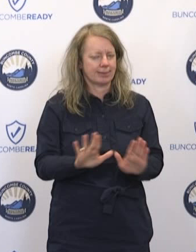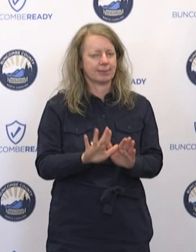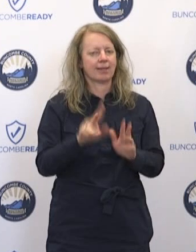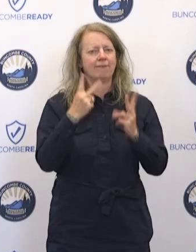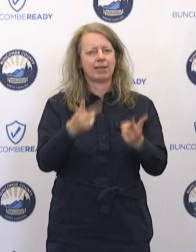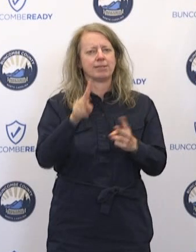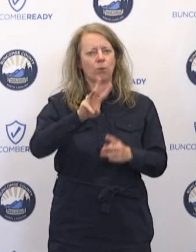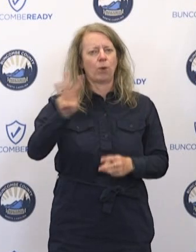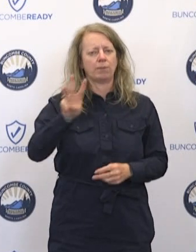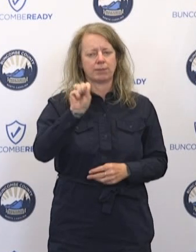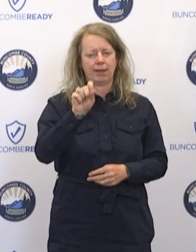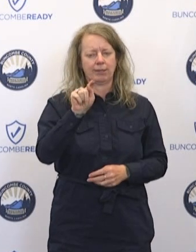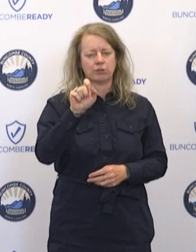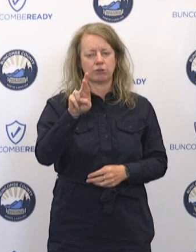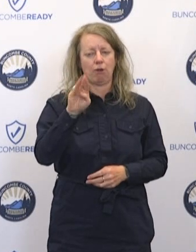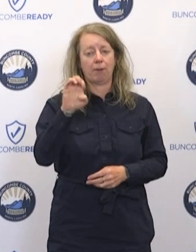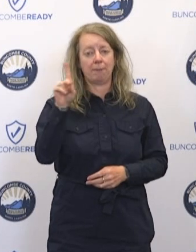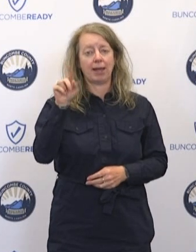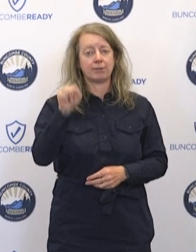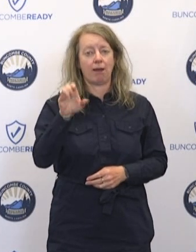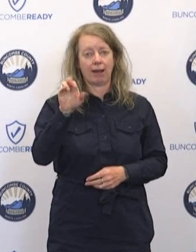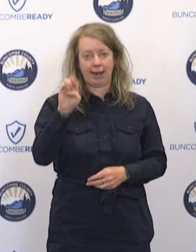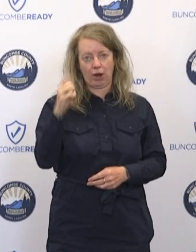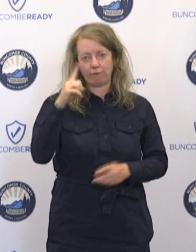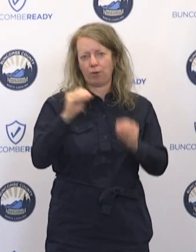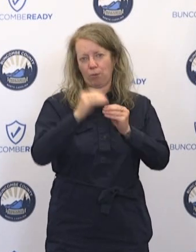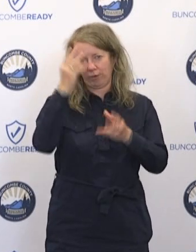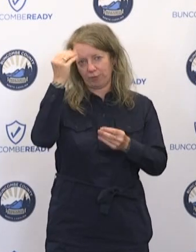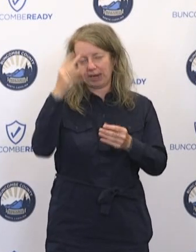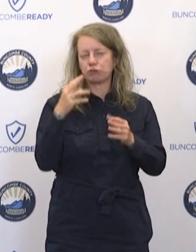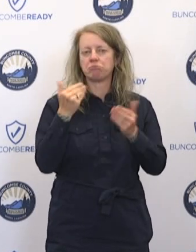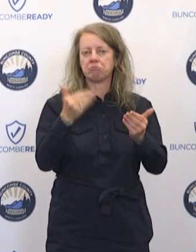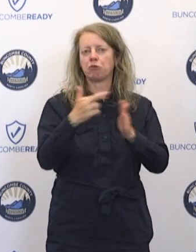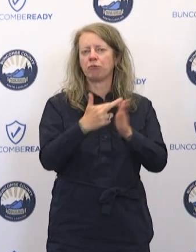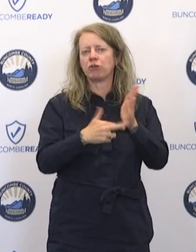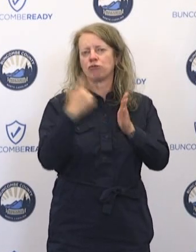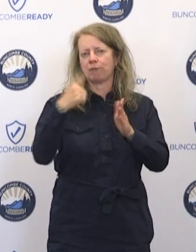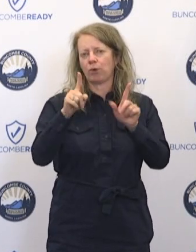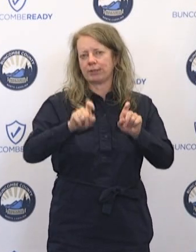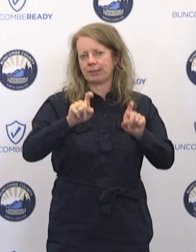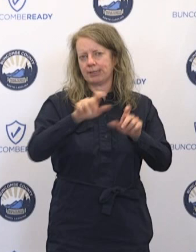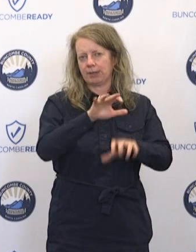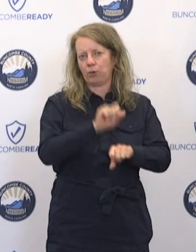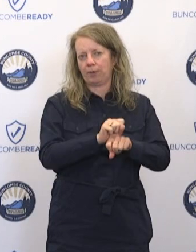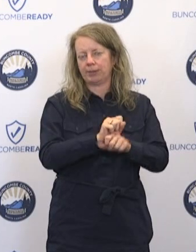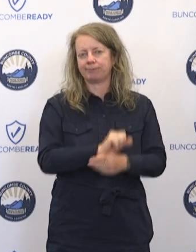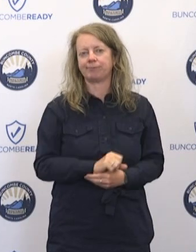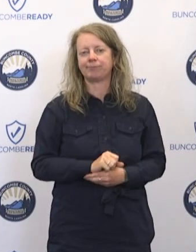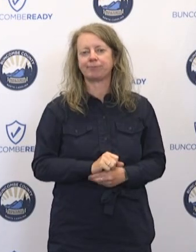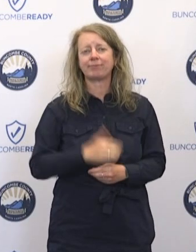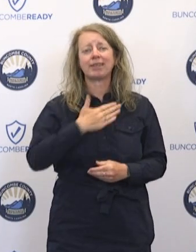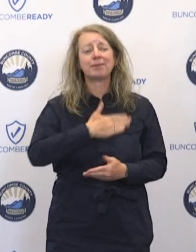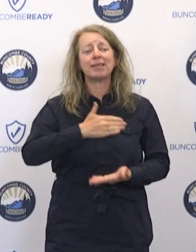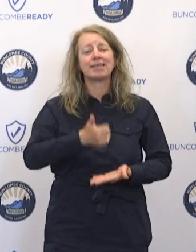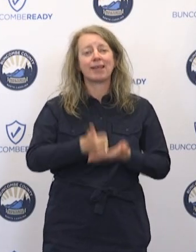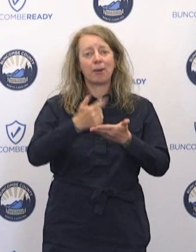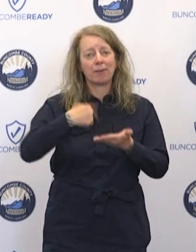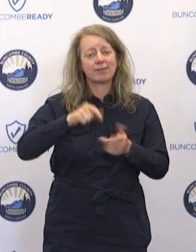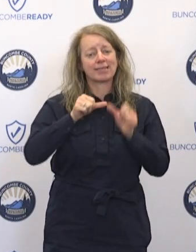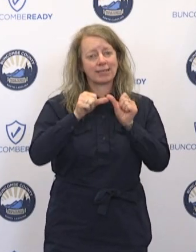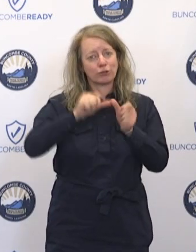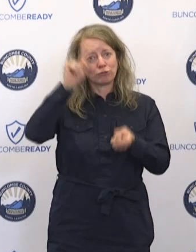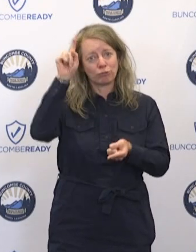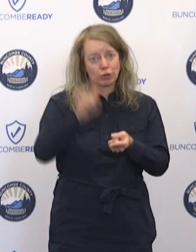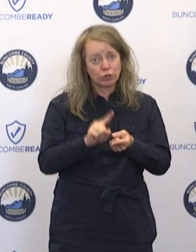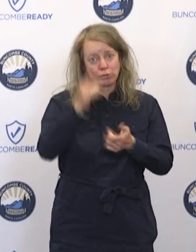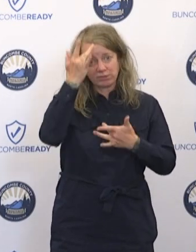starmed.care for more information and to register for a testing appointment. Please help us reduce the spread by